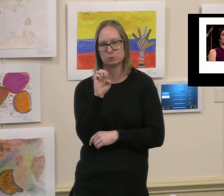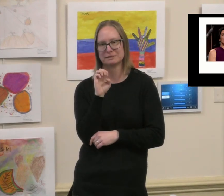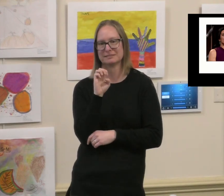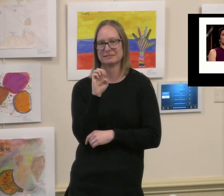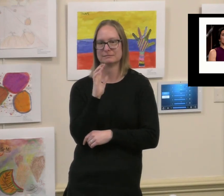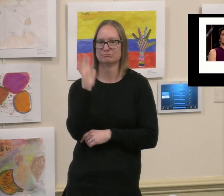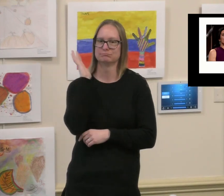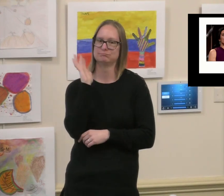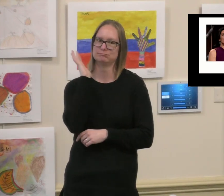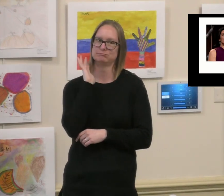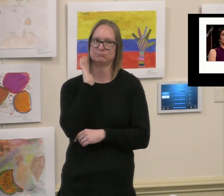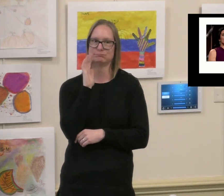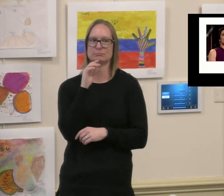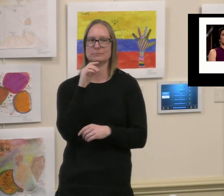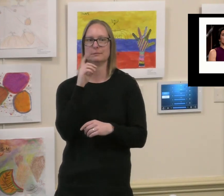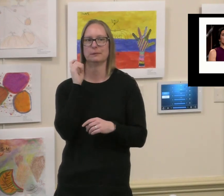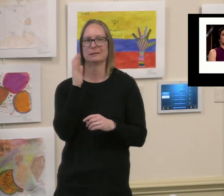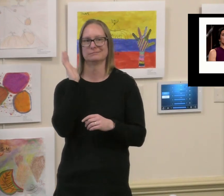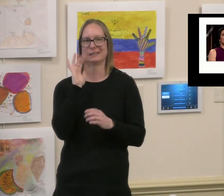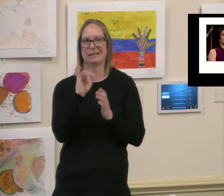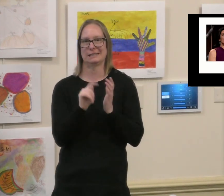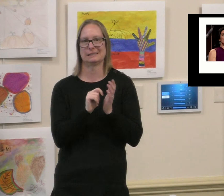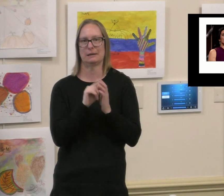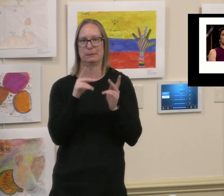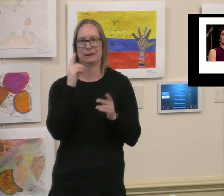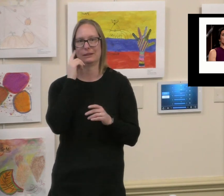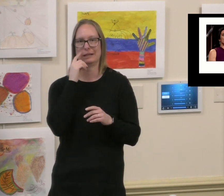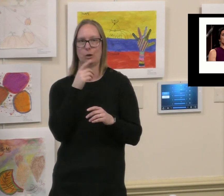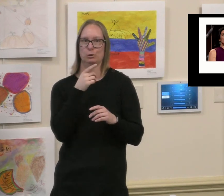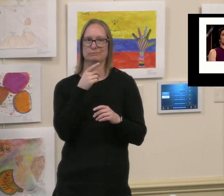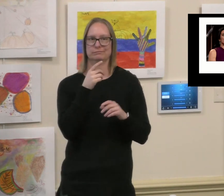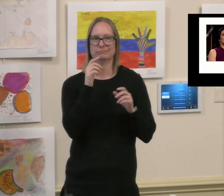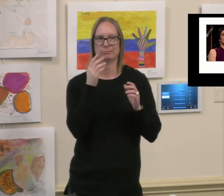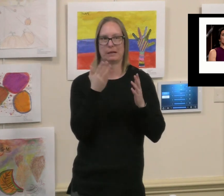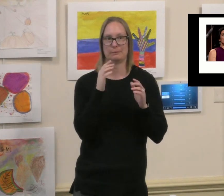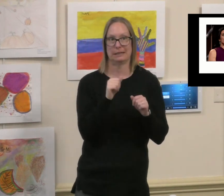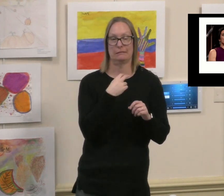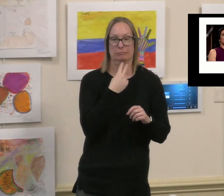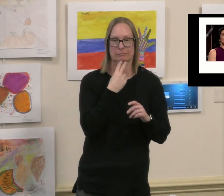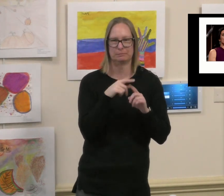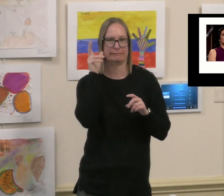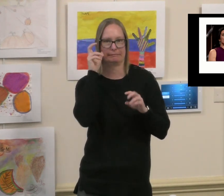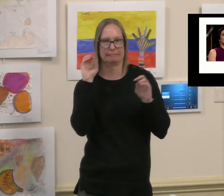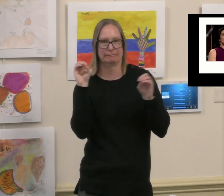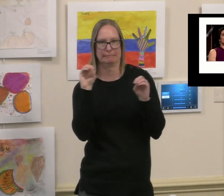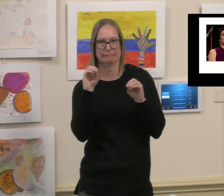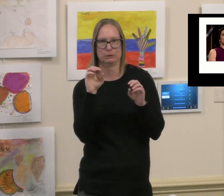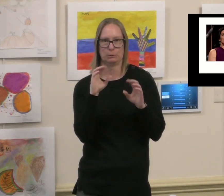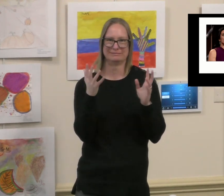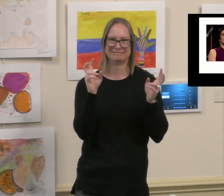Or one old-fashioned term was deaf-mute, because at that time people thought, oh, maybe they can't